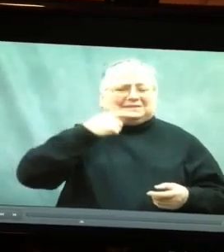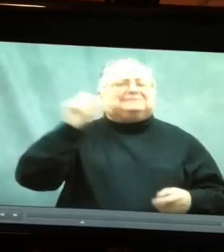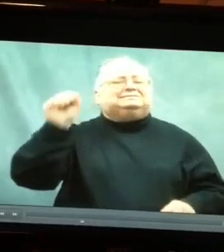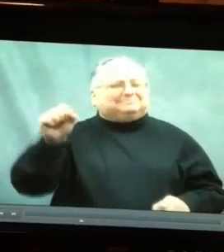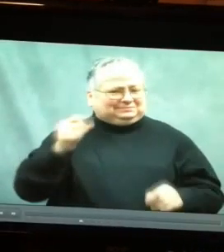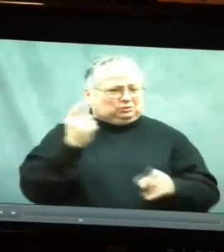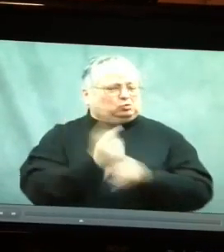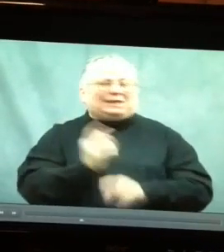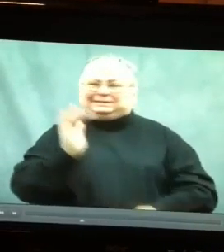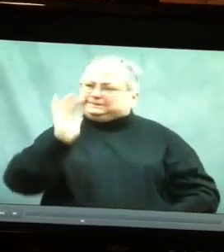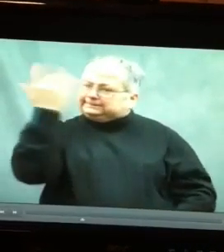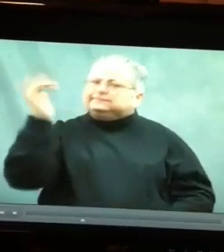So